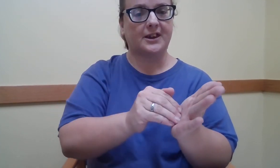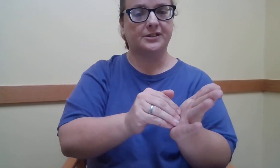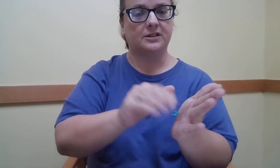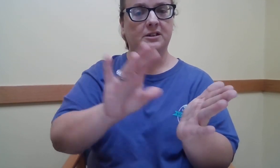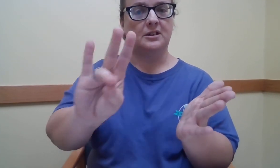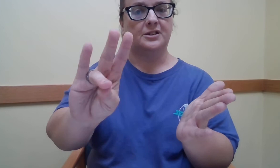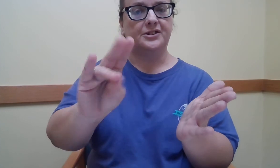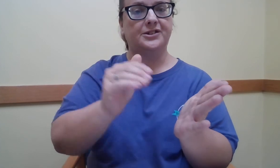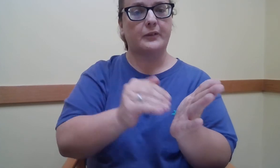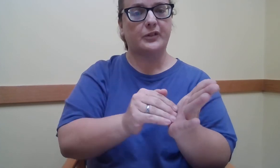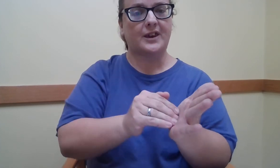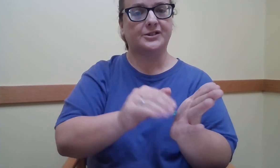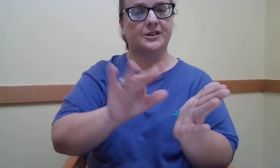6,000, 7,000,